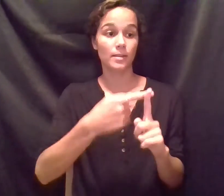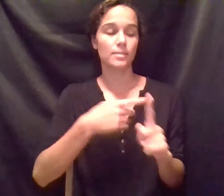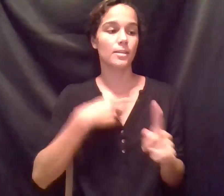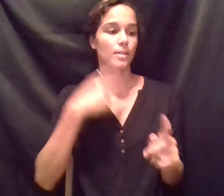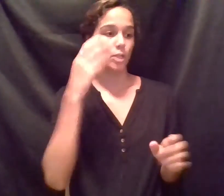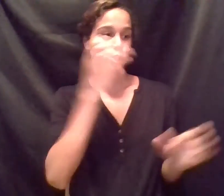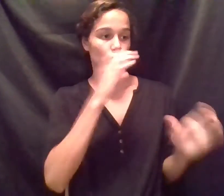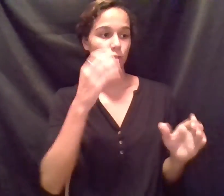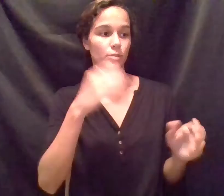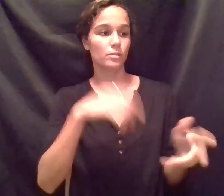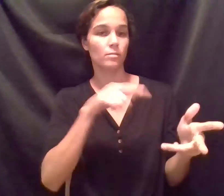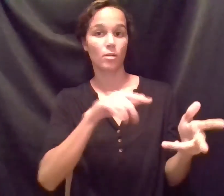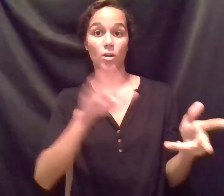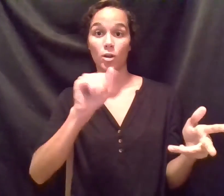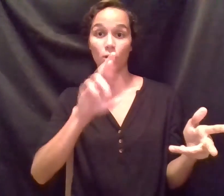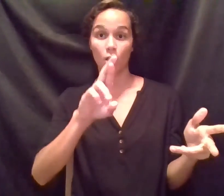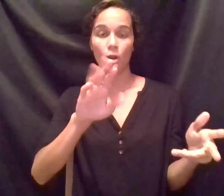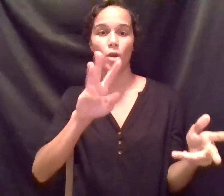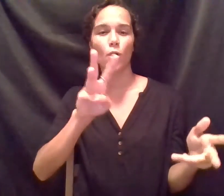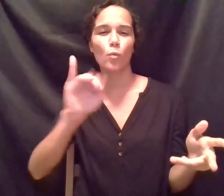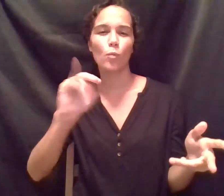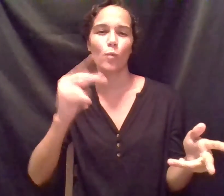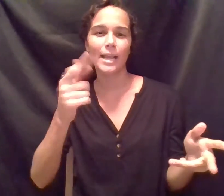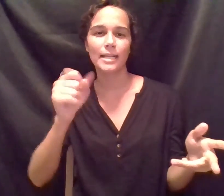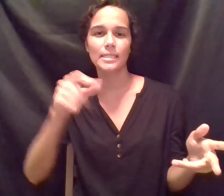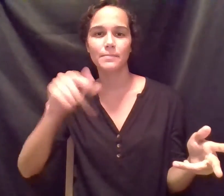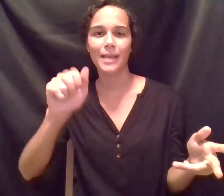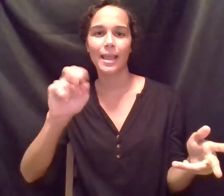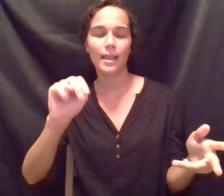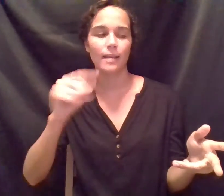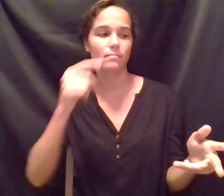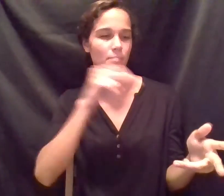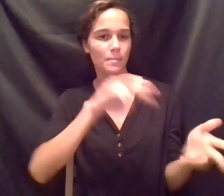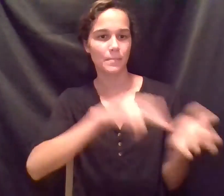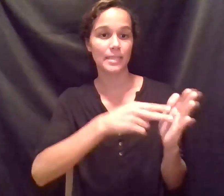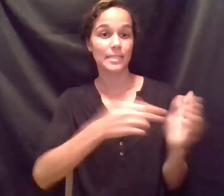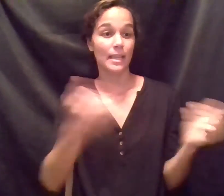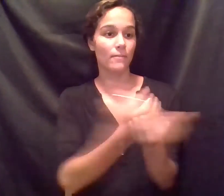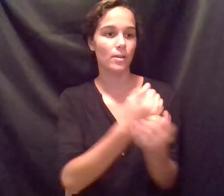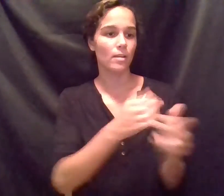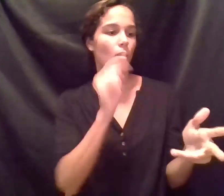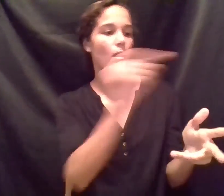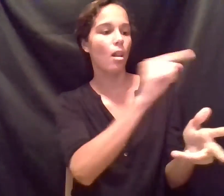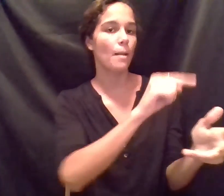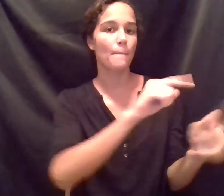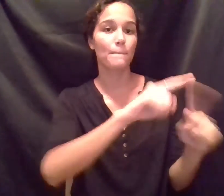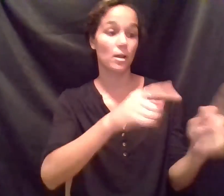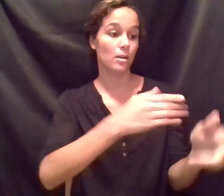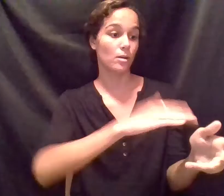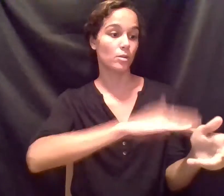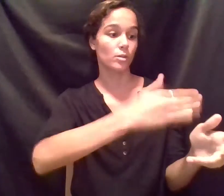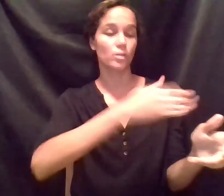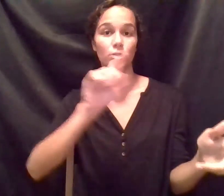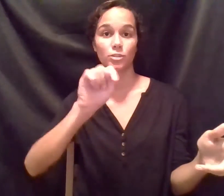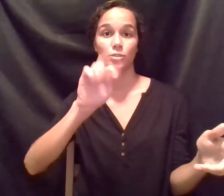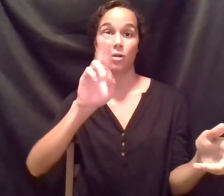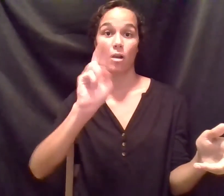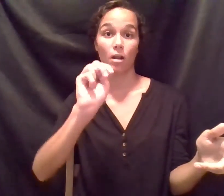out that exception for officer safety. So if they are afraid of anyone in your car, they are allowed to do that. They can tell you to get